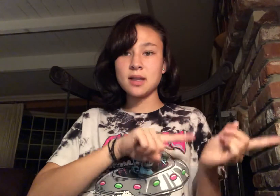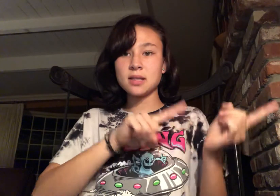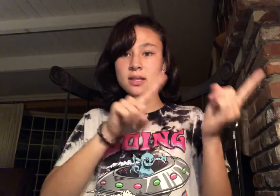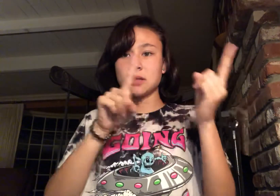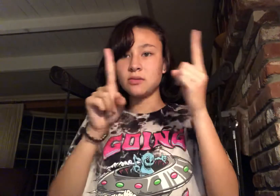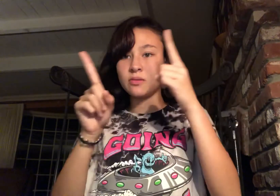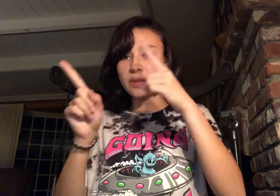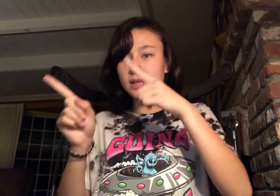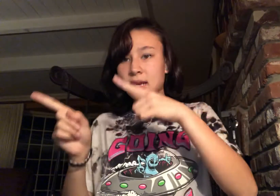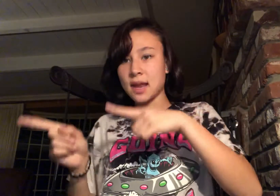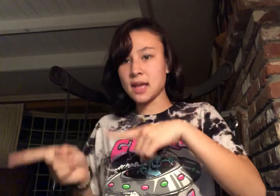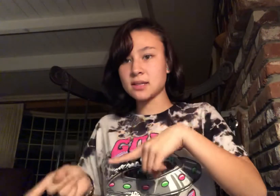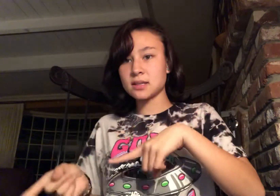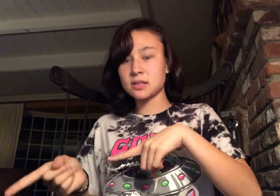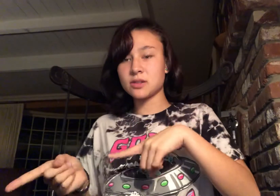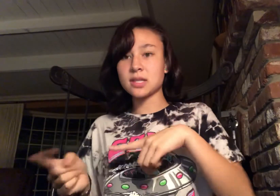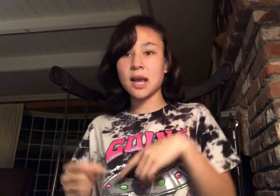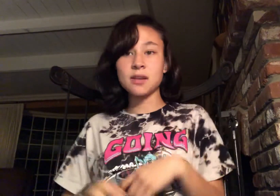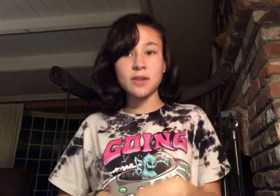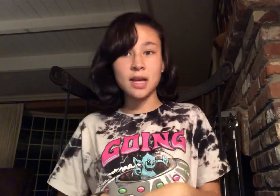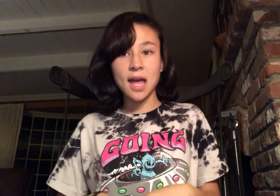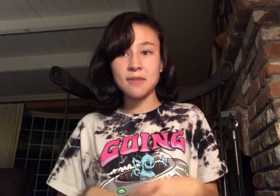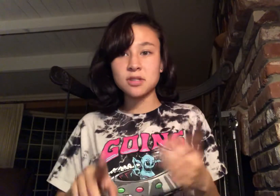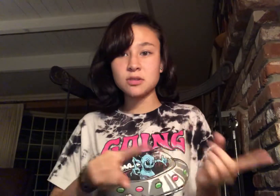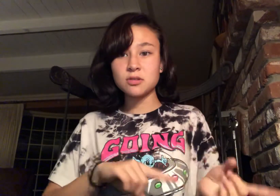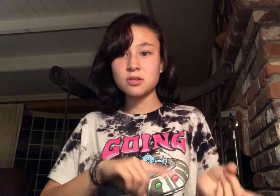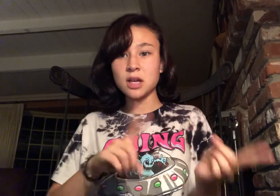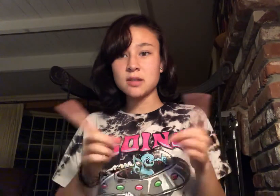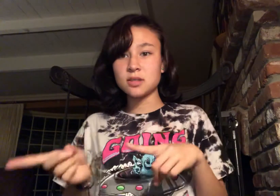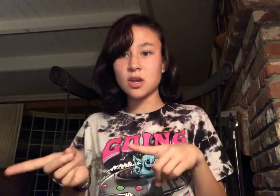side to the next, so it's kind of like a half circle, to go.